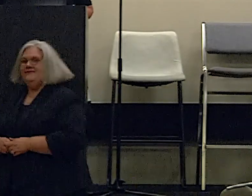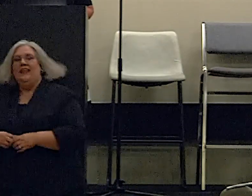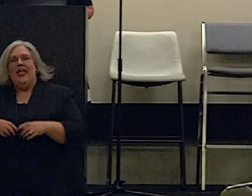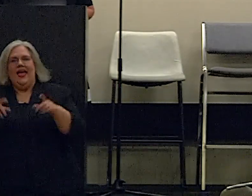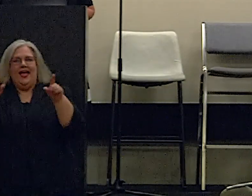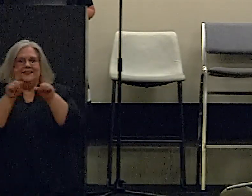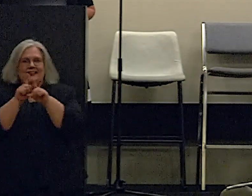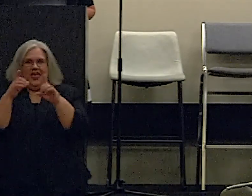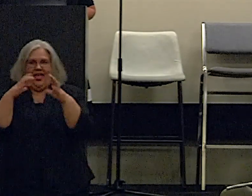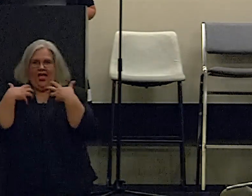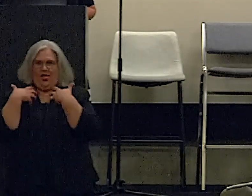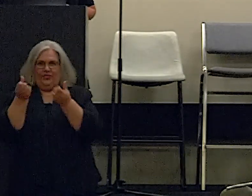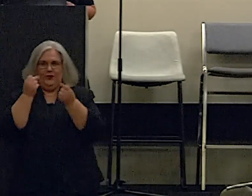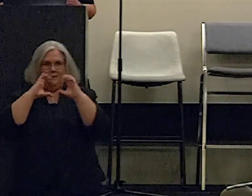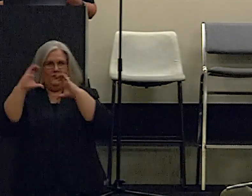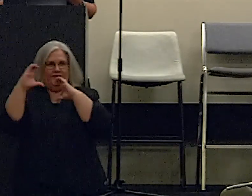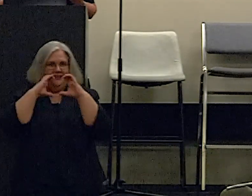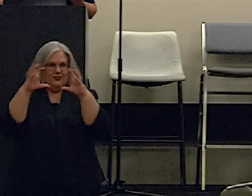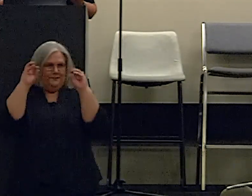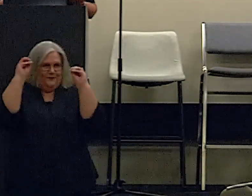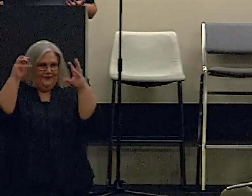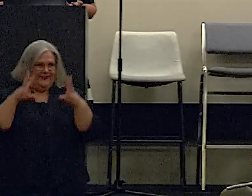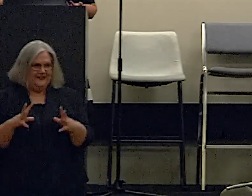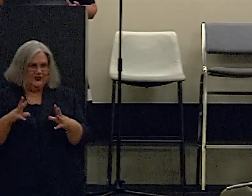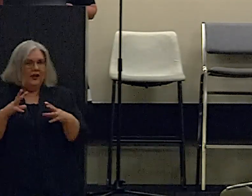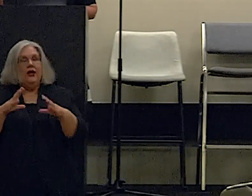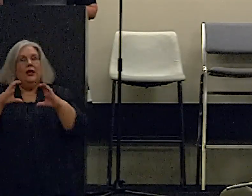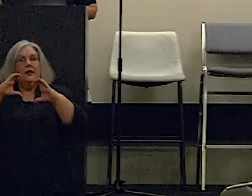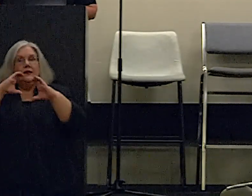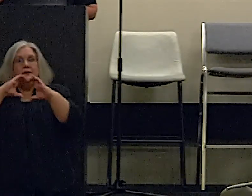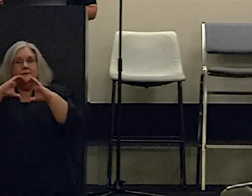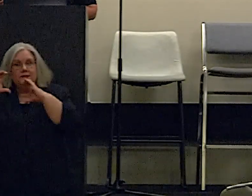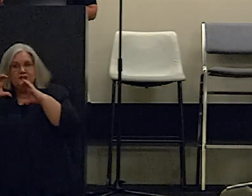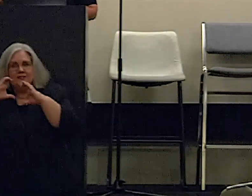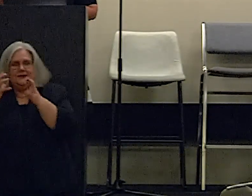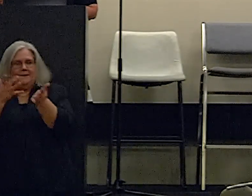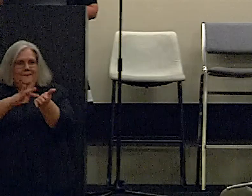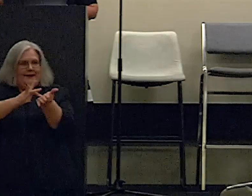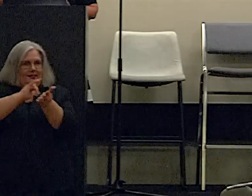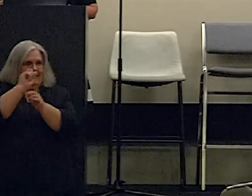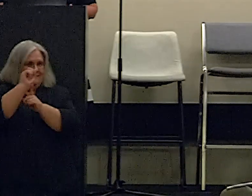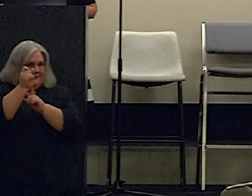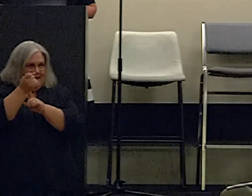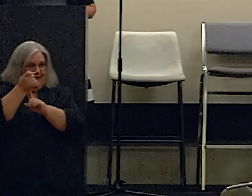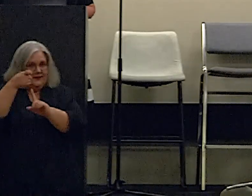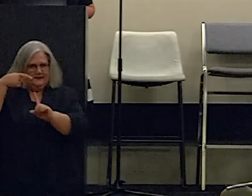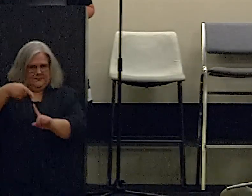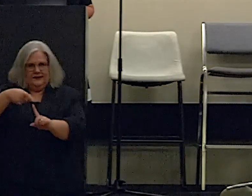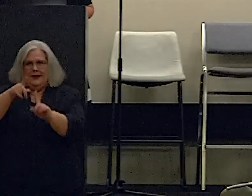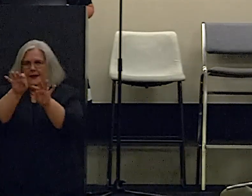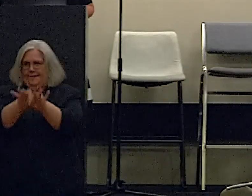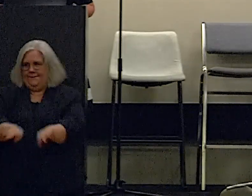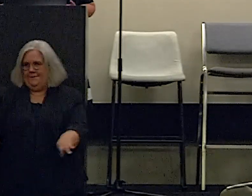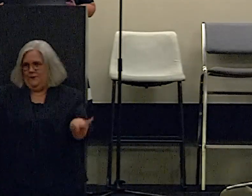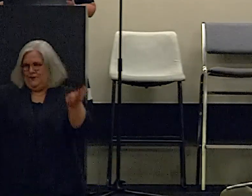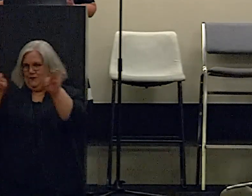As a health communication professor, communication in medical settings is vitally important to me.